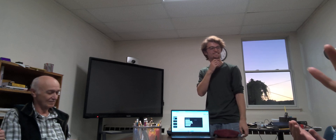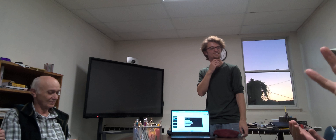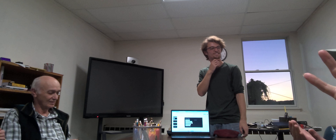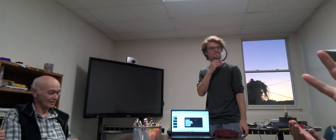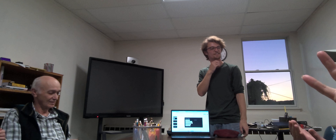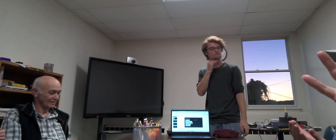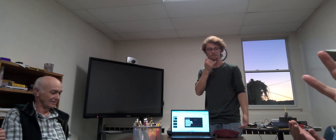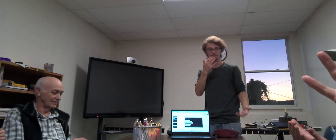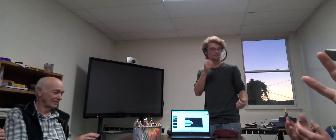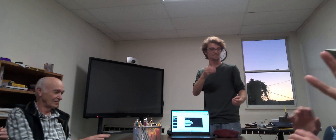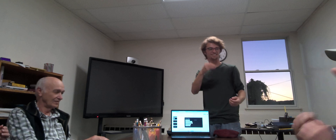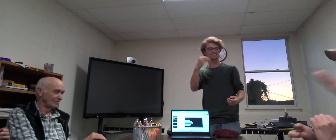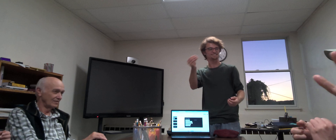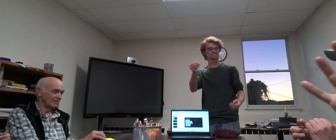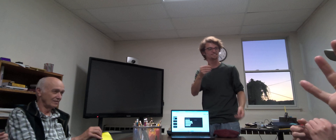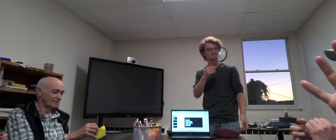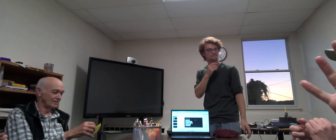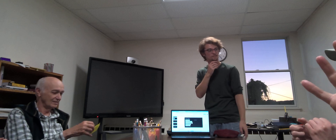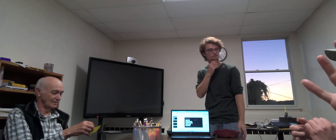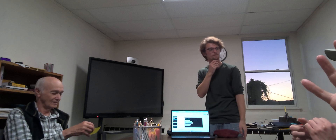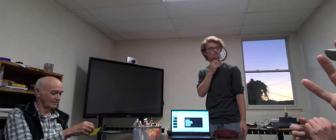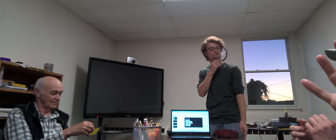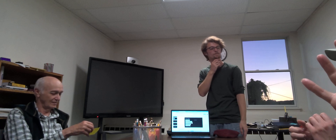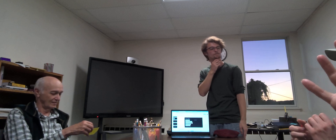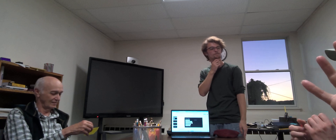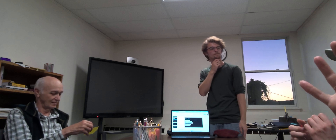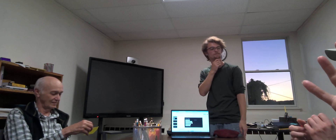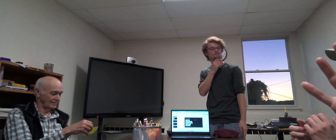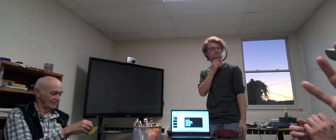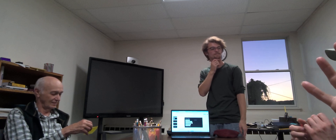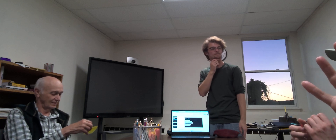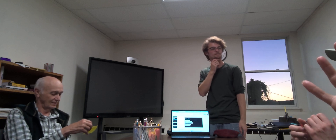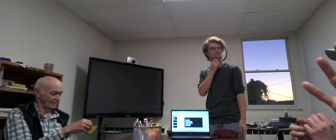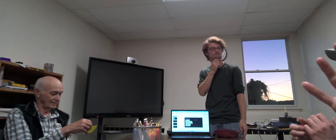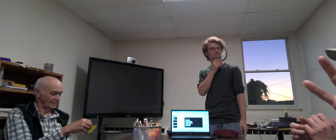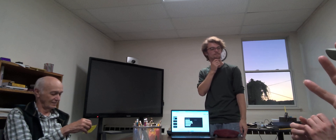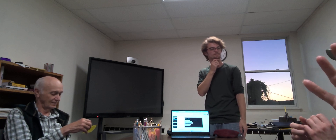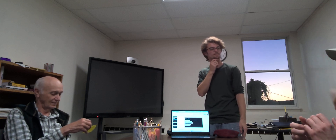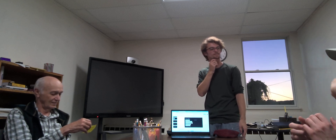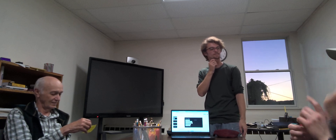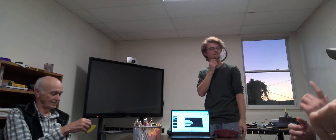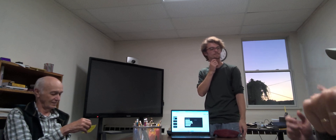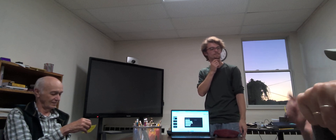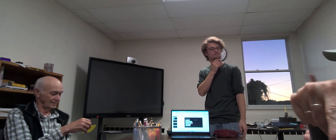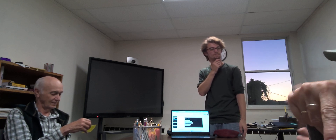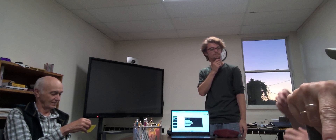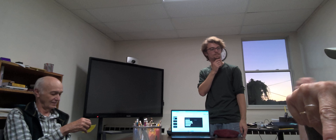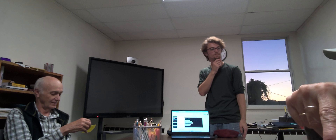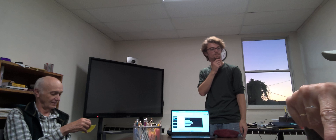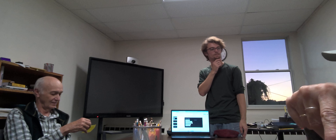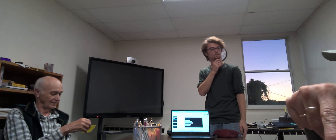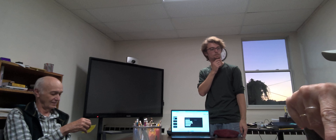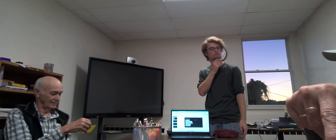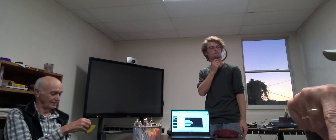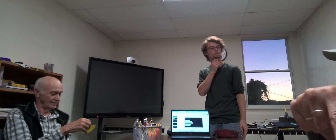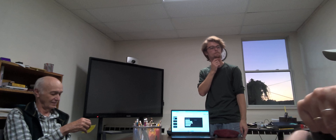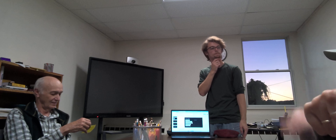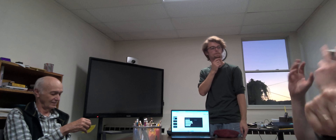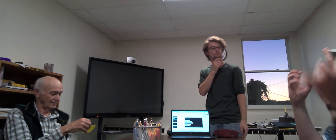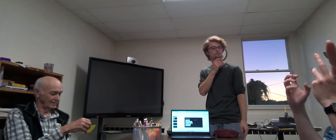If you That's want it. How are That's it. you? I asked. Sorry, that's P. That's okay. No, that's No? This is P. Oh, I'm not